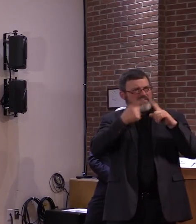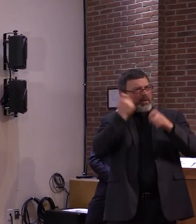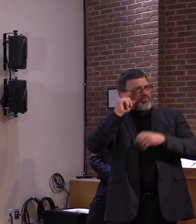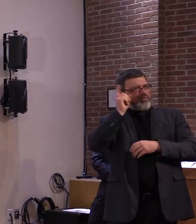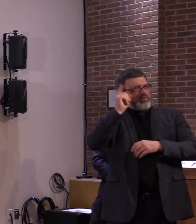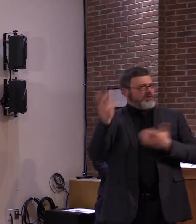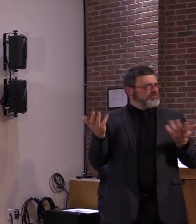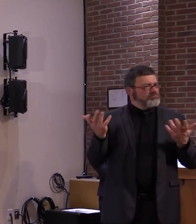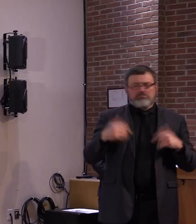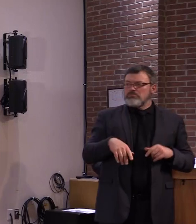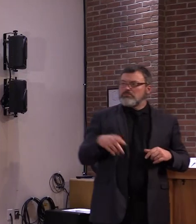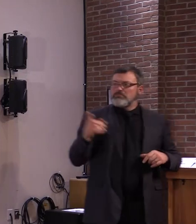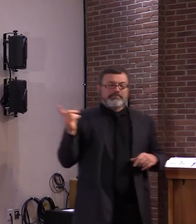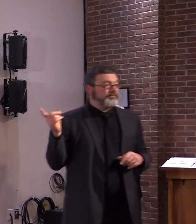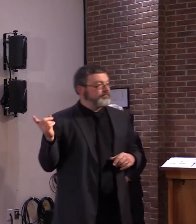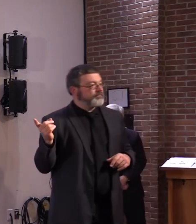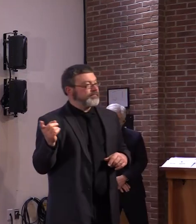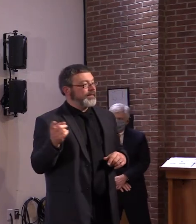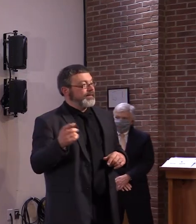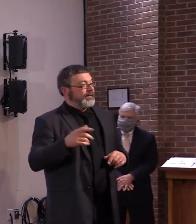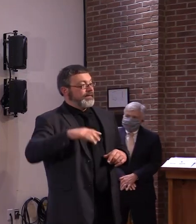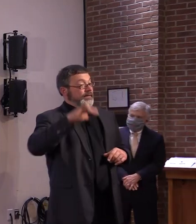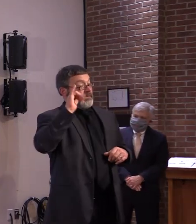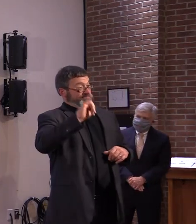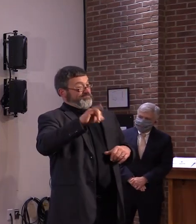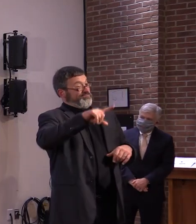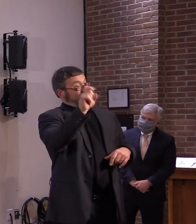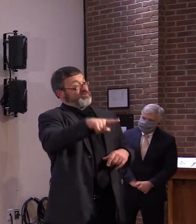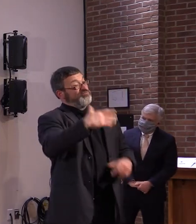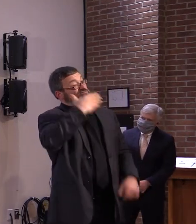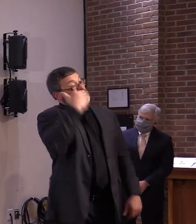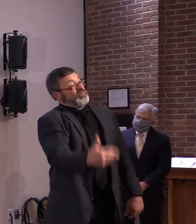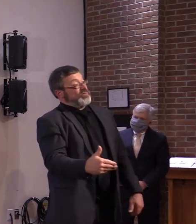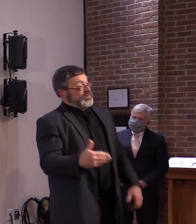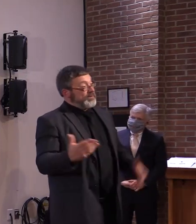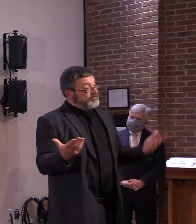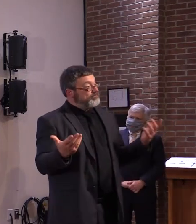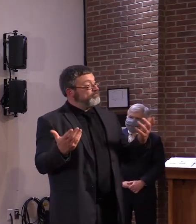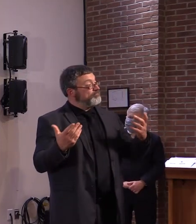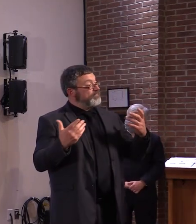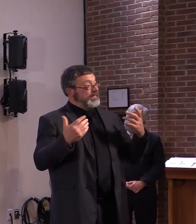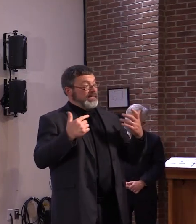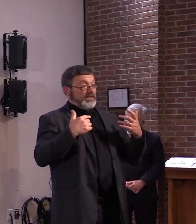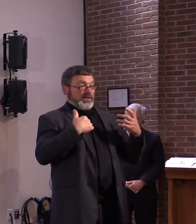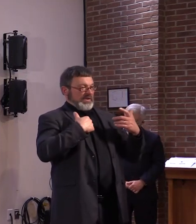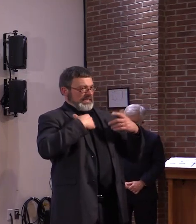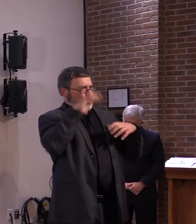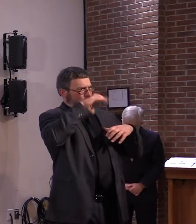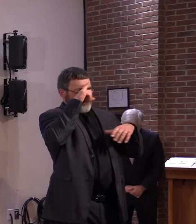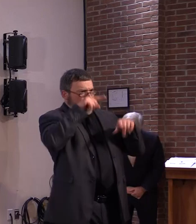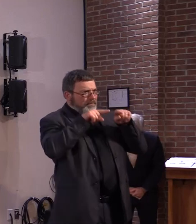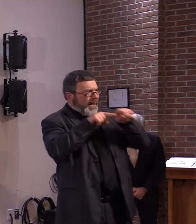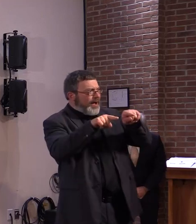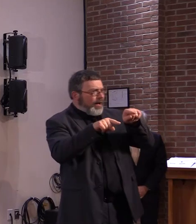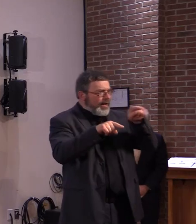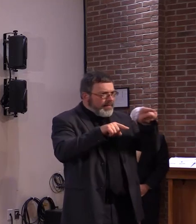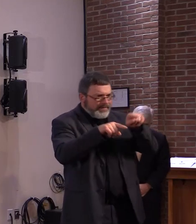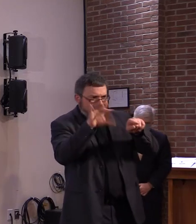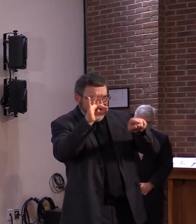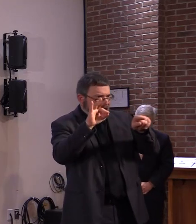great questions. So we have continued to look for common threads and are not finding